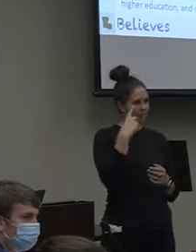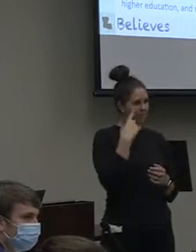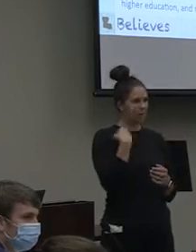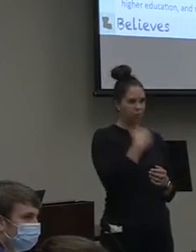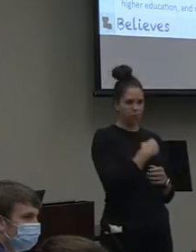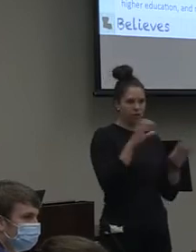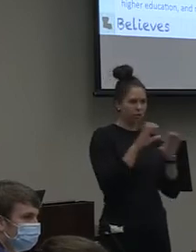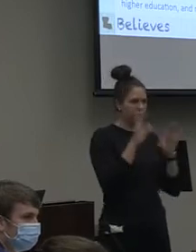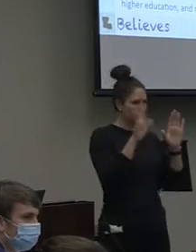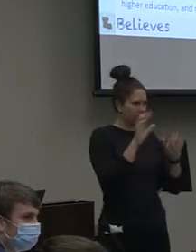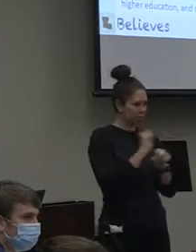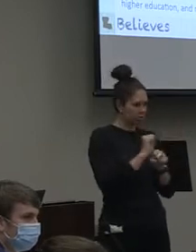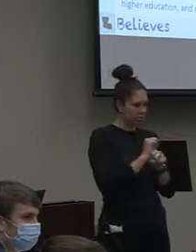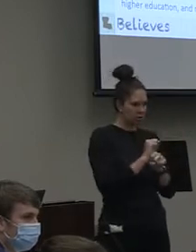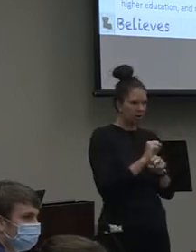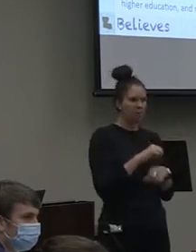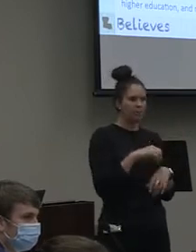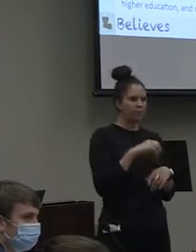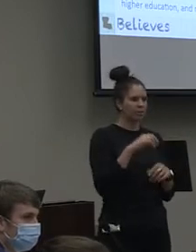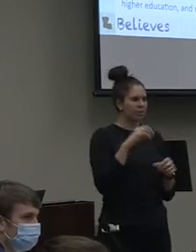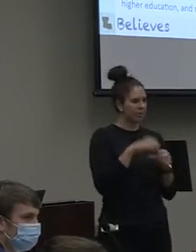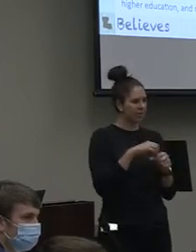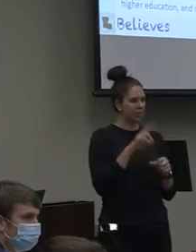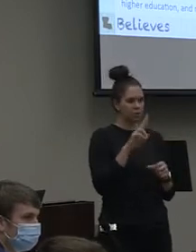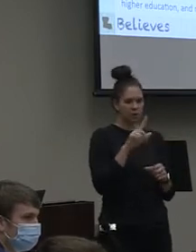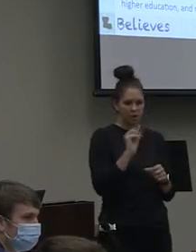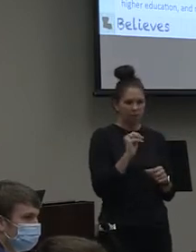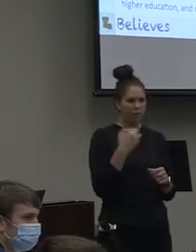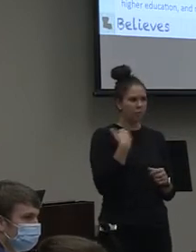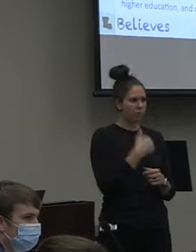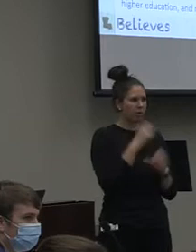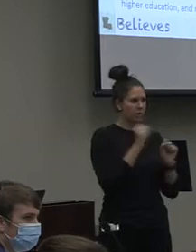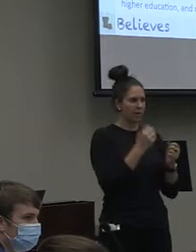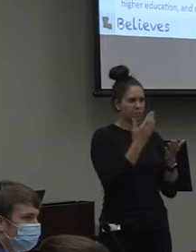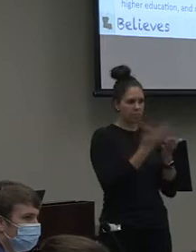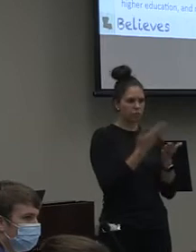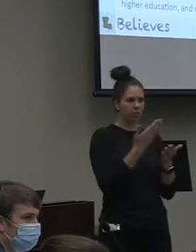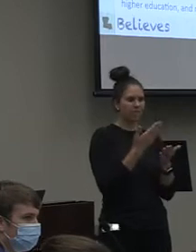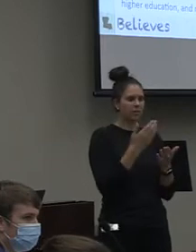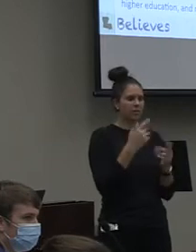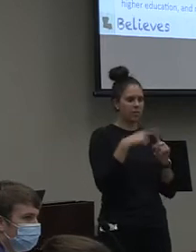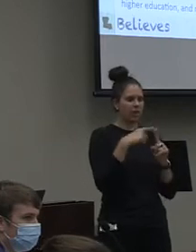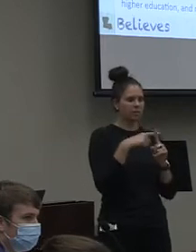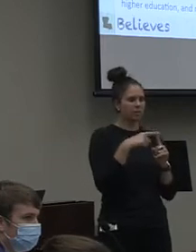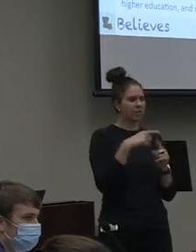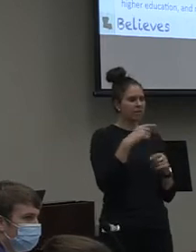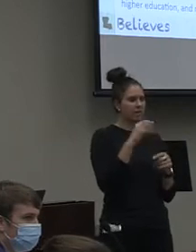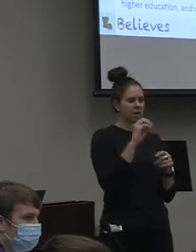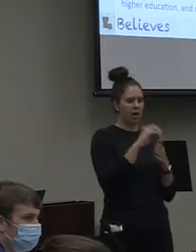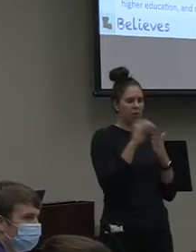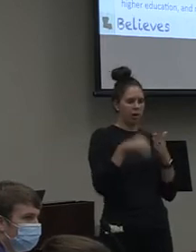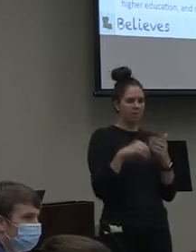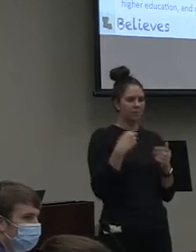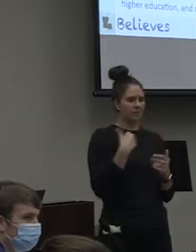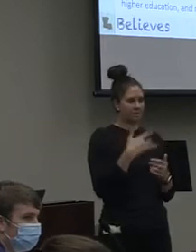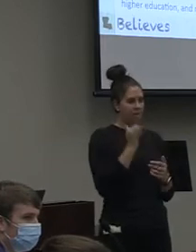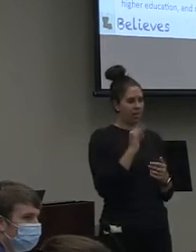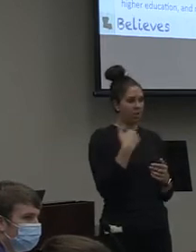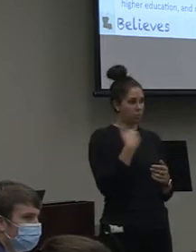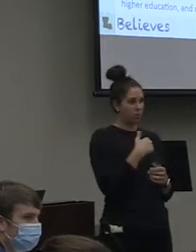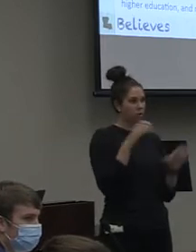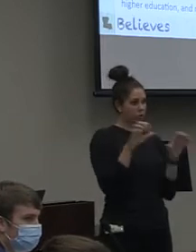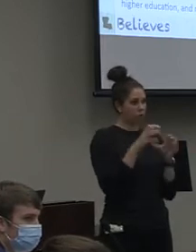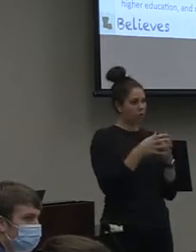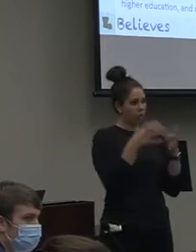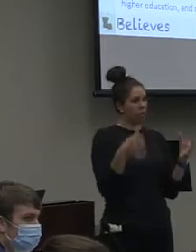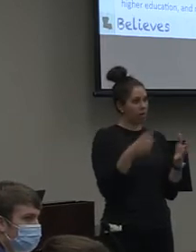courses, and I feel like our students can speak to that, and we can create positive peace of outcomes. And so I thought we were doing a lot of those